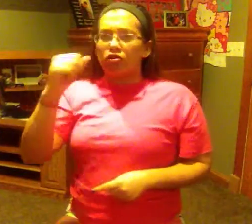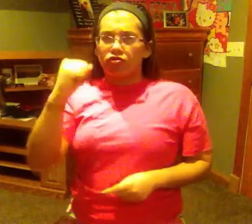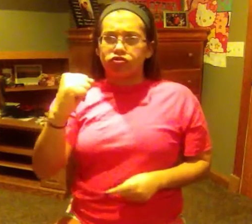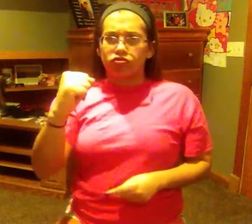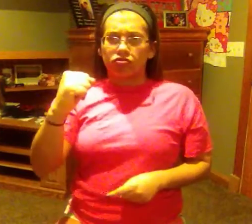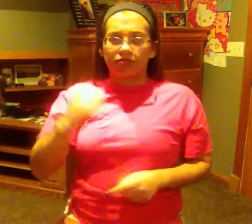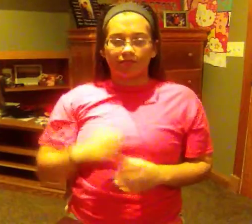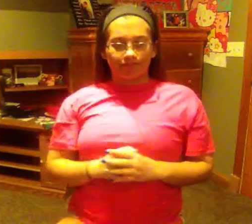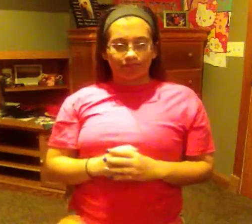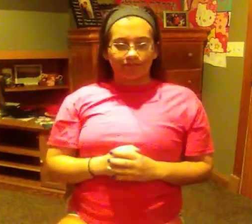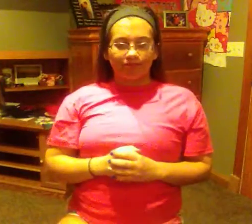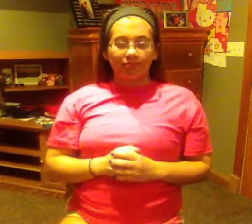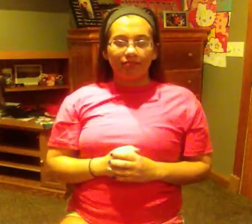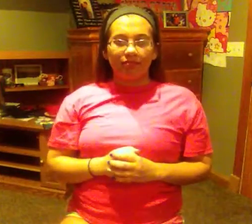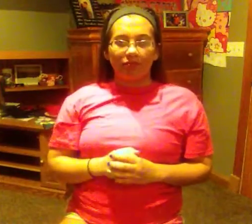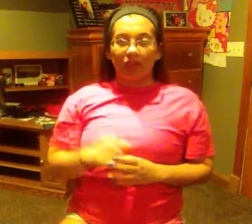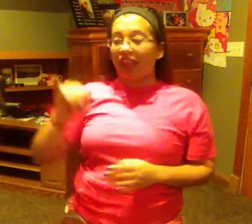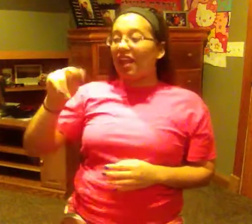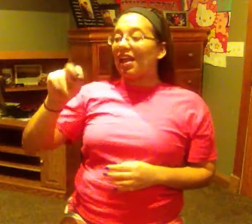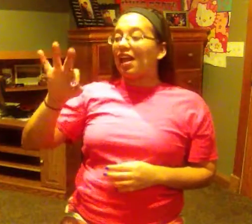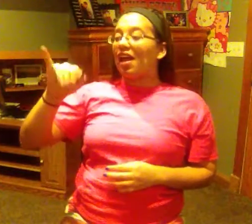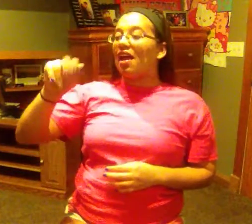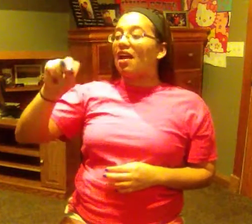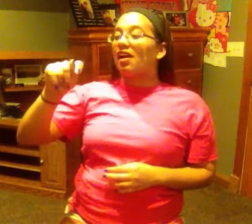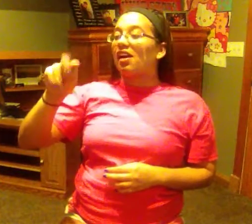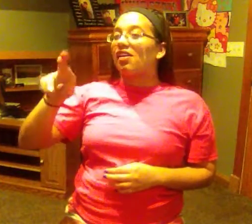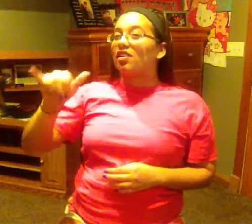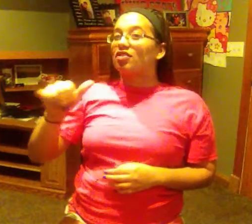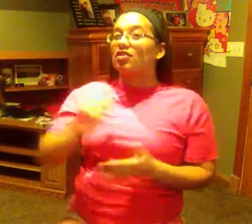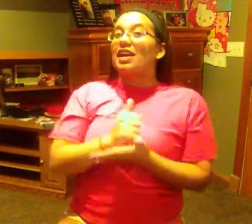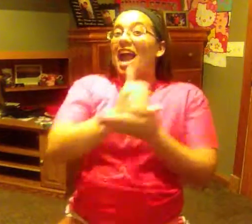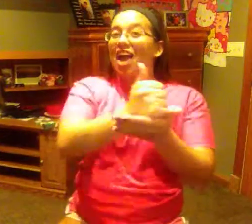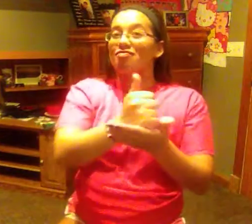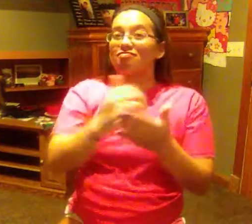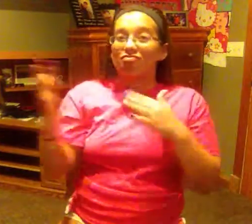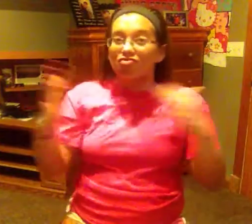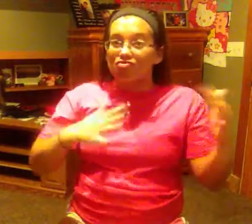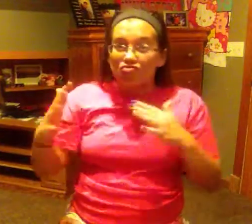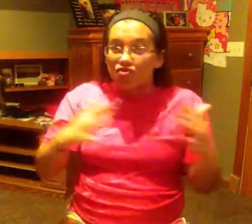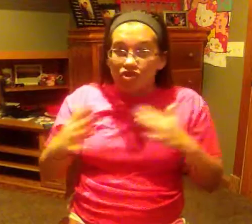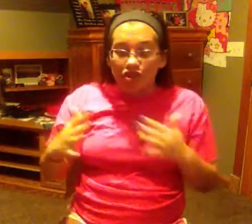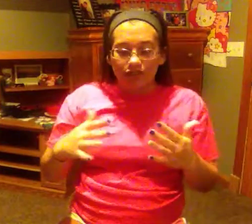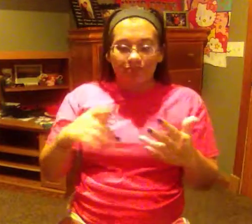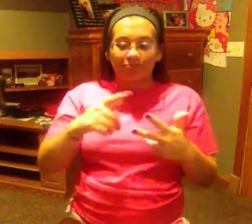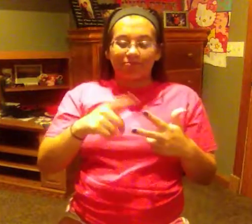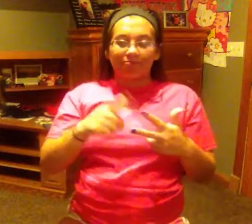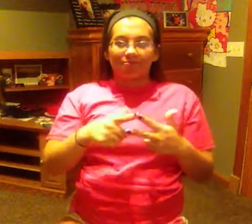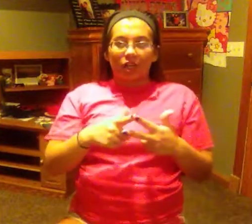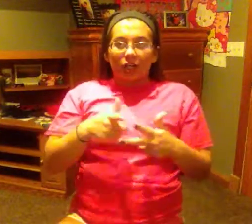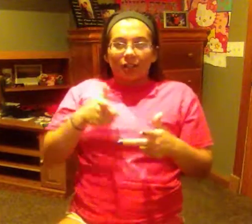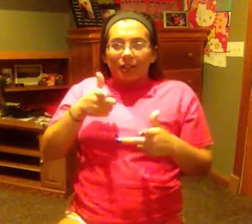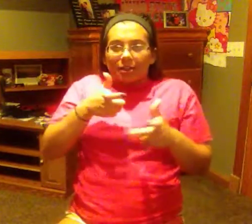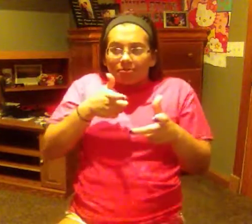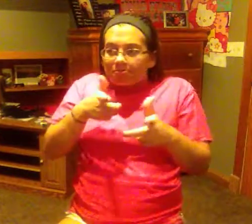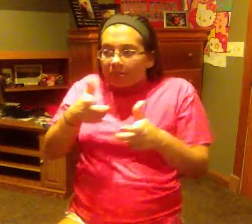infantry. Leading the battle, you'll be trained in the use of several kinds of weapons, hand-to-hand combat, and all the skills you need to